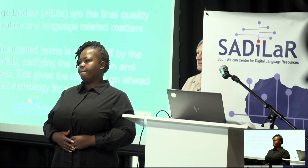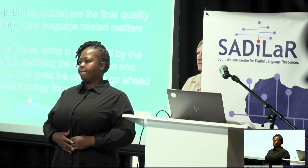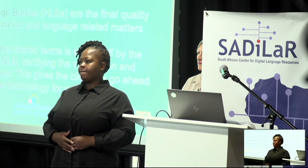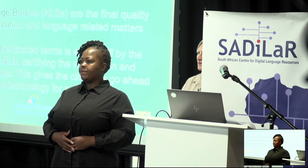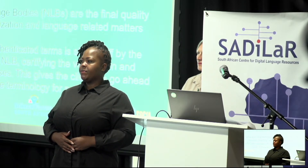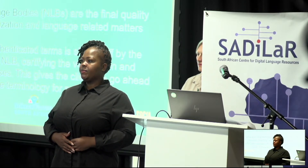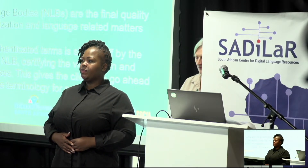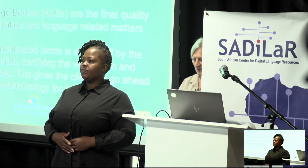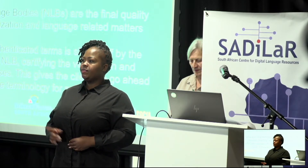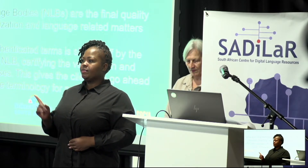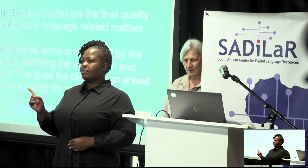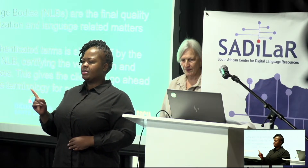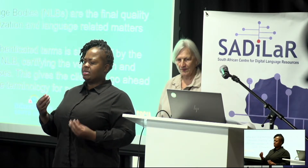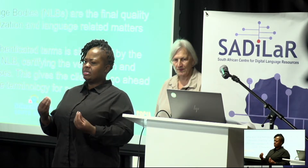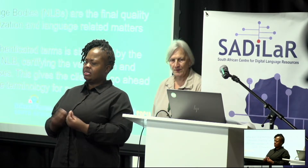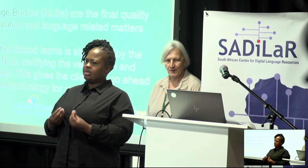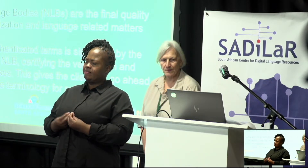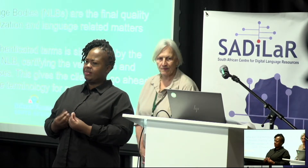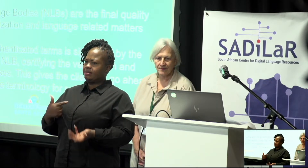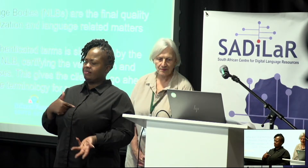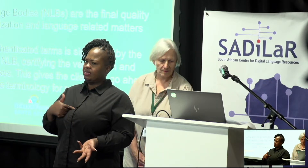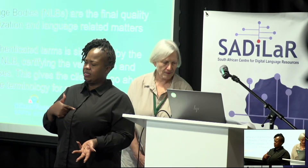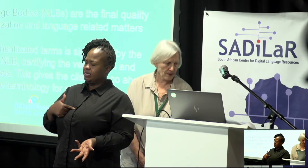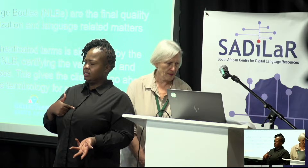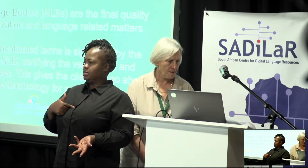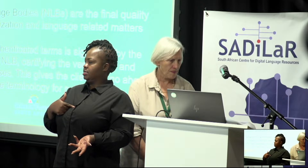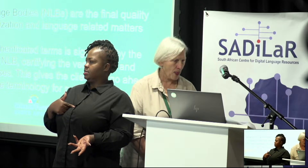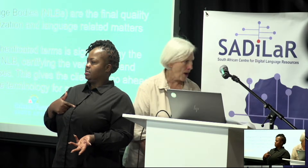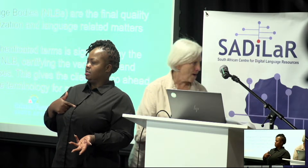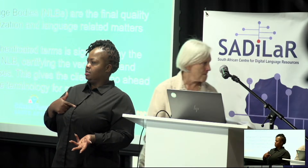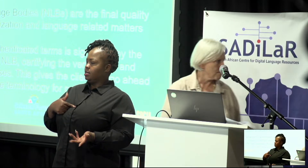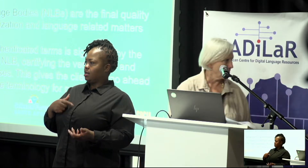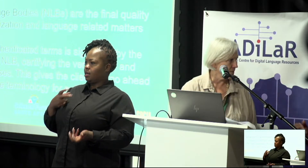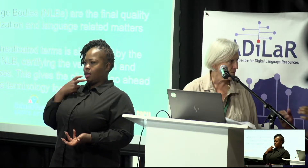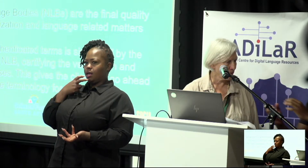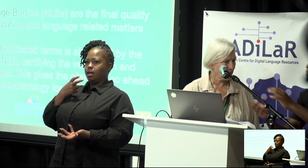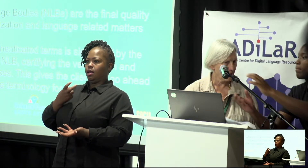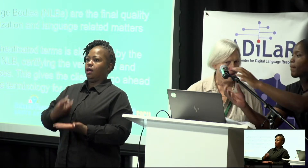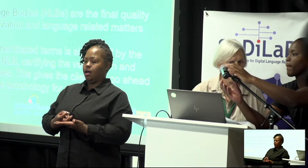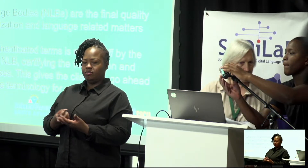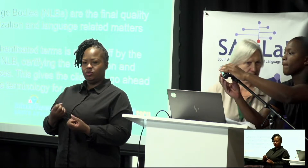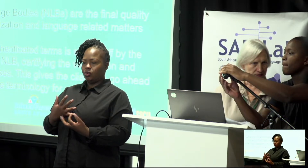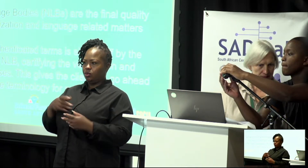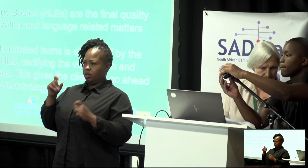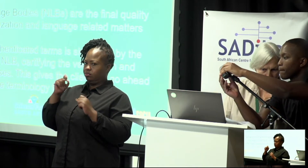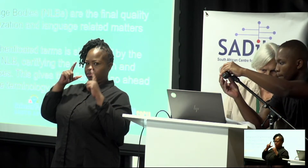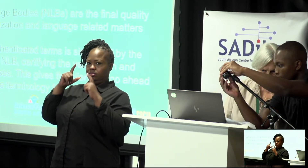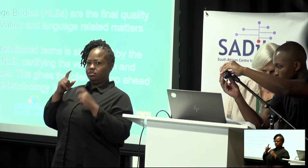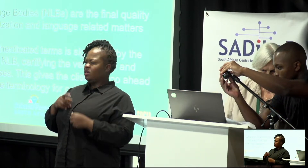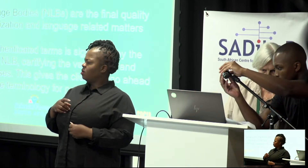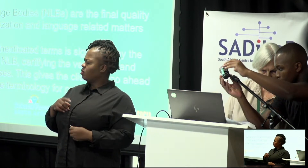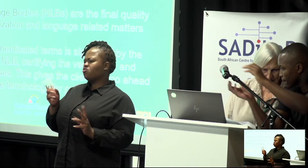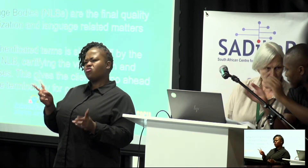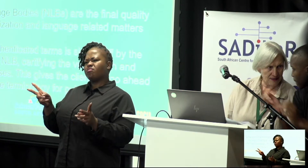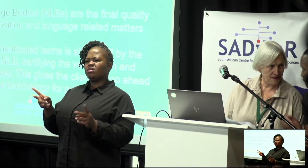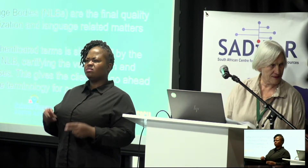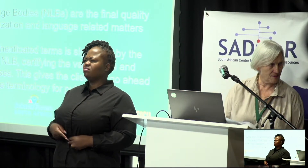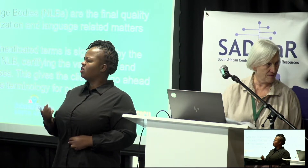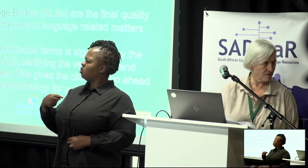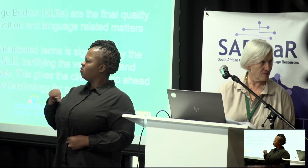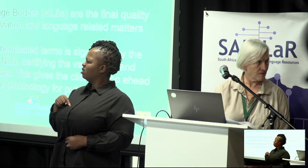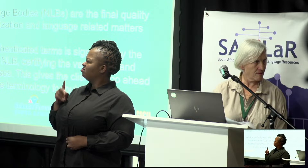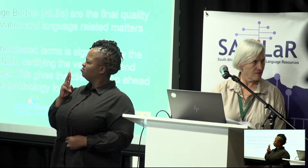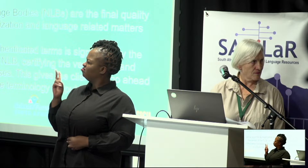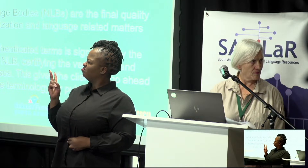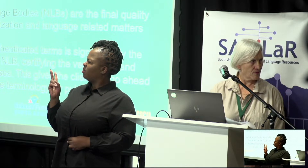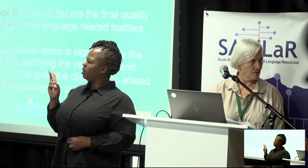Something that just struck me during your talk is that we often only reference